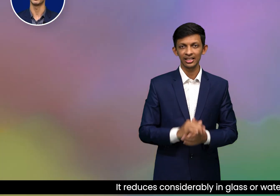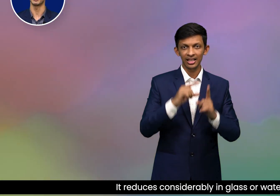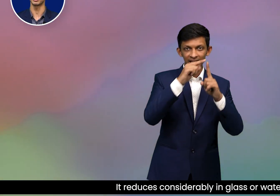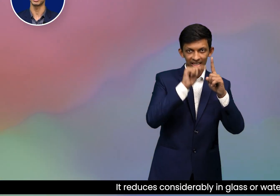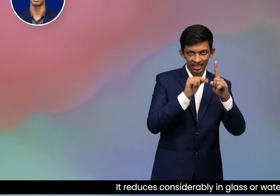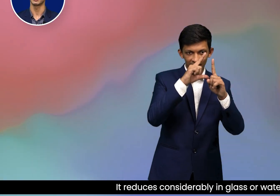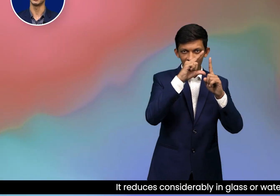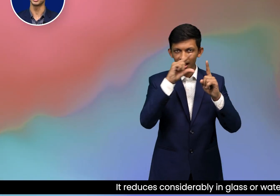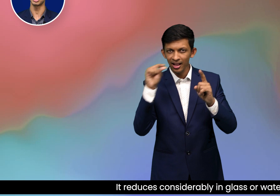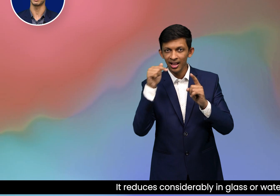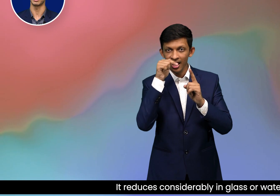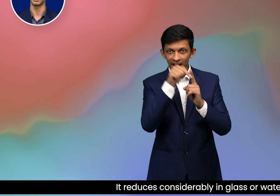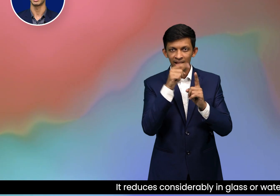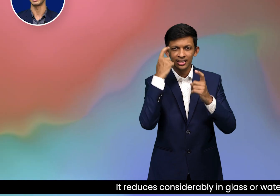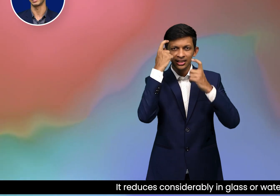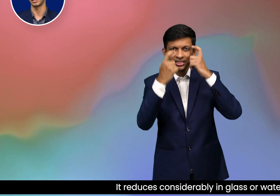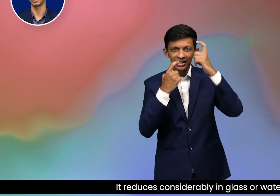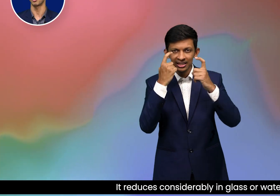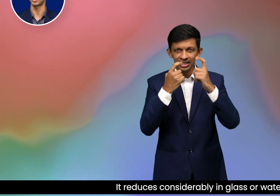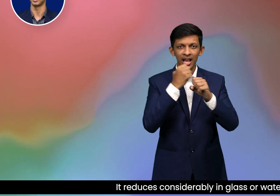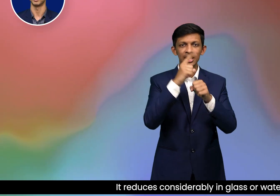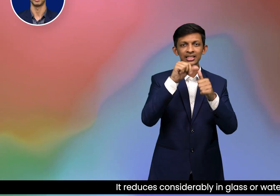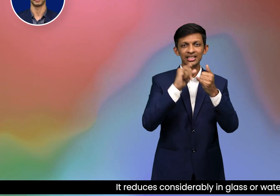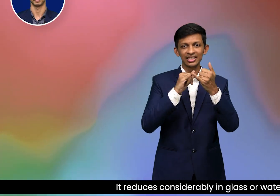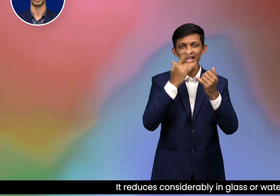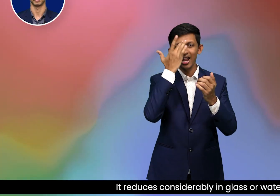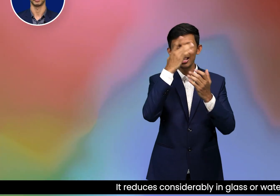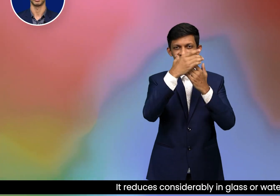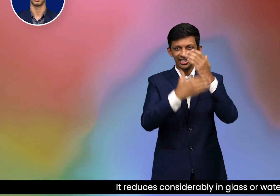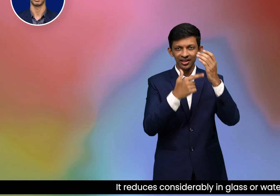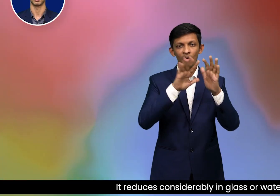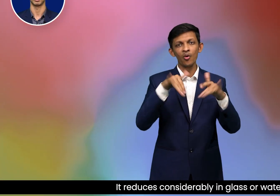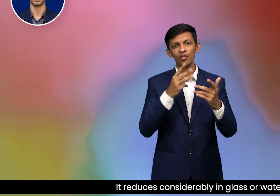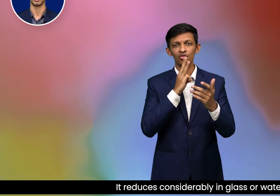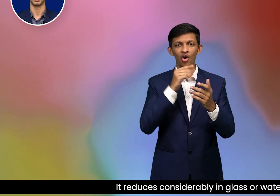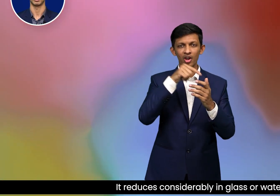It reduces considerably in glass or water.